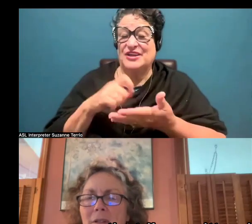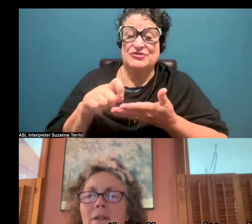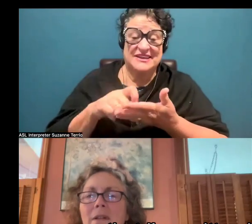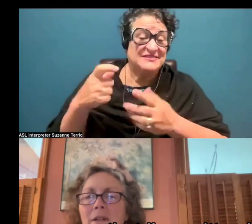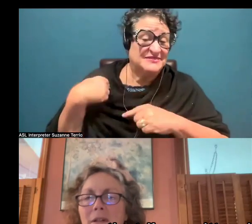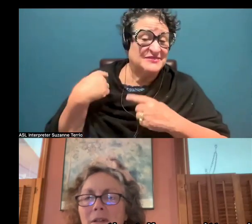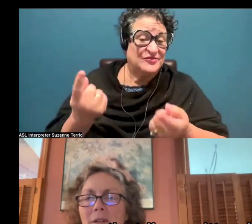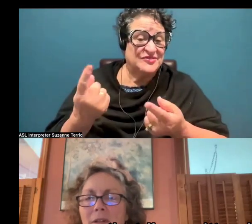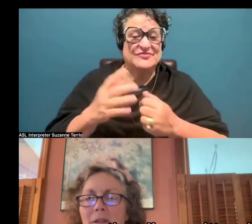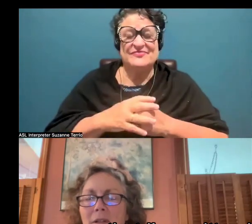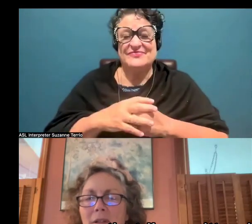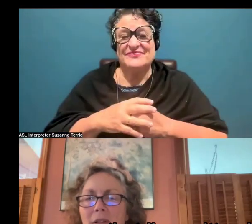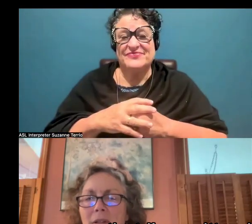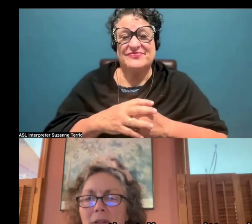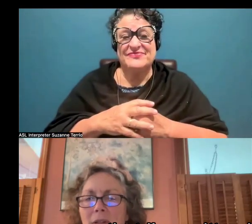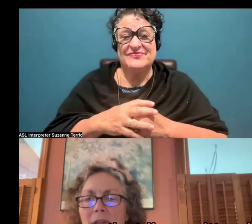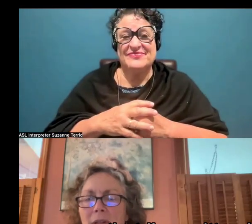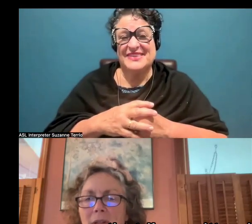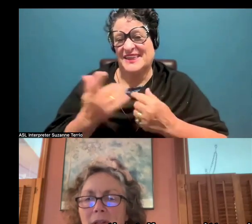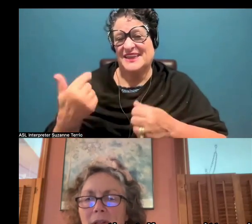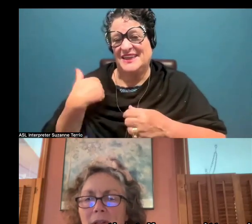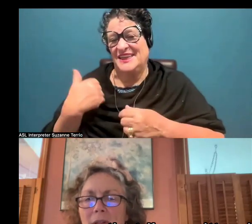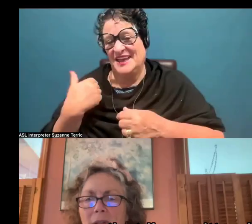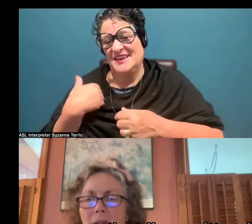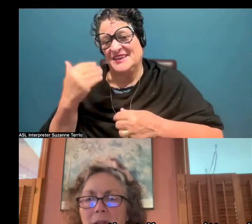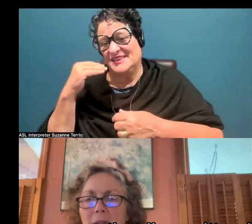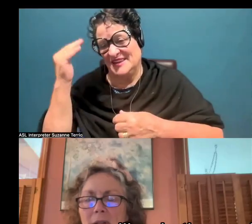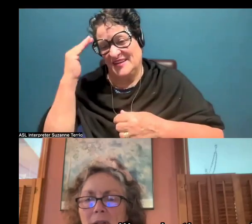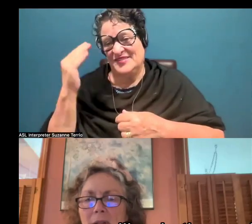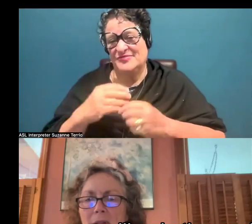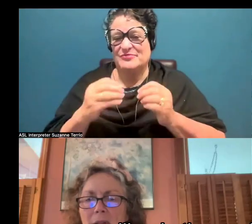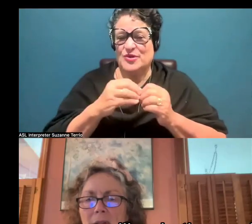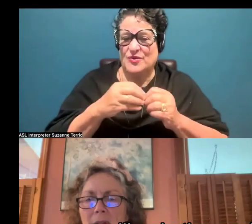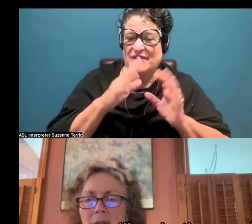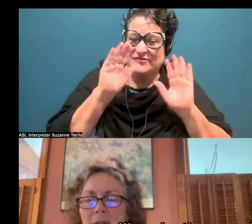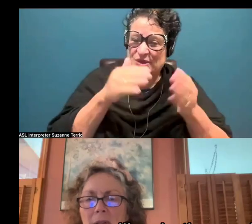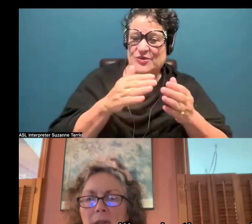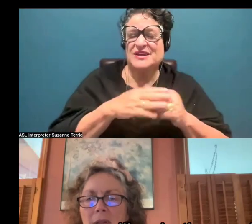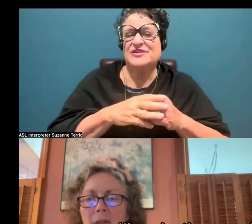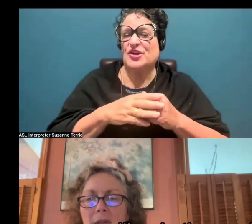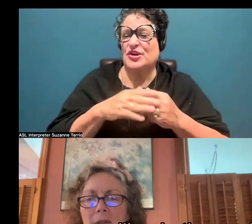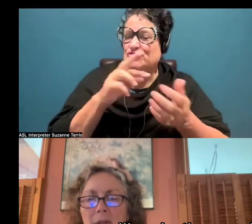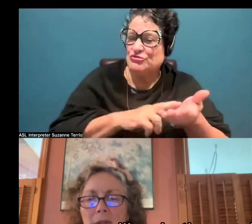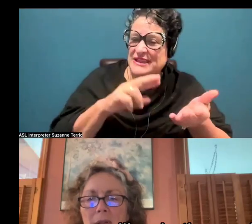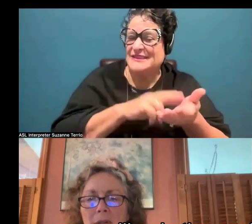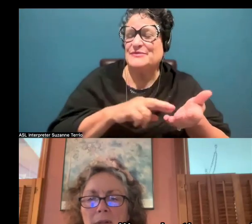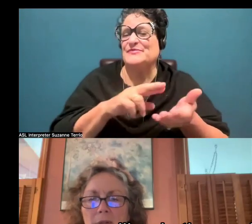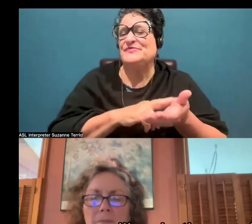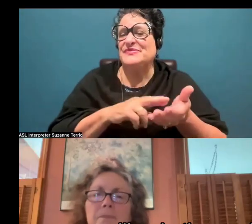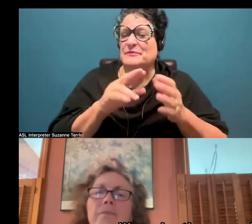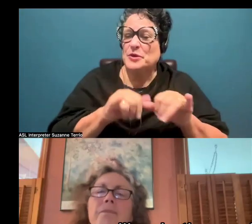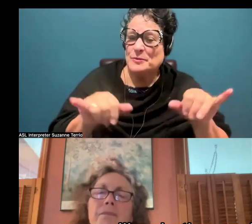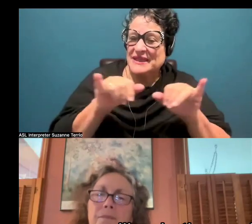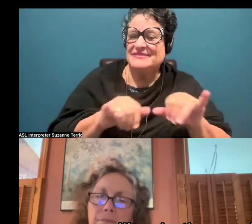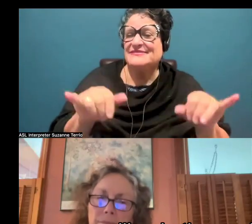far, it's been young adult having more of a focus for me on like rhythm and